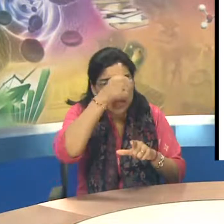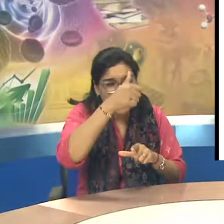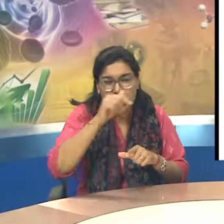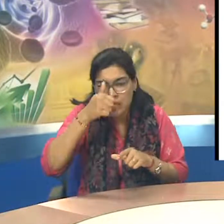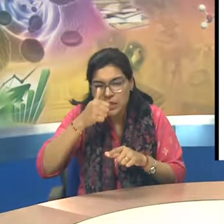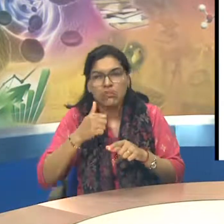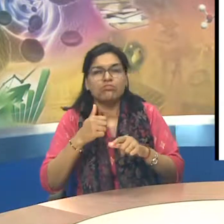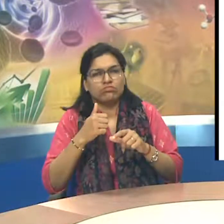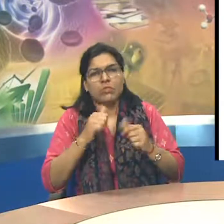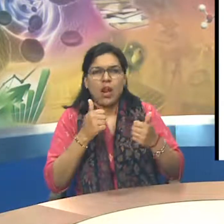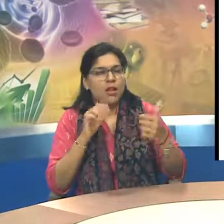and